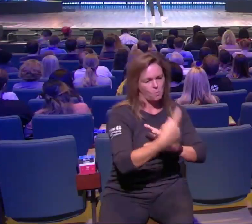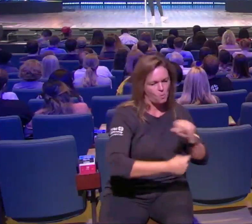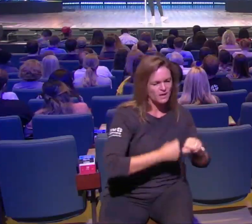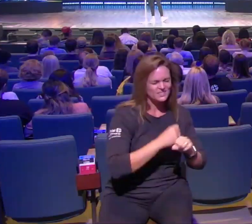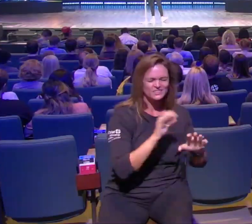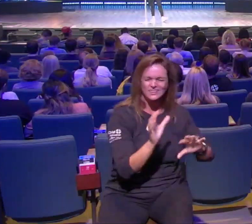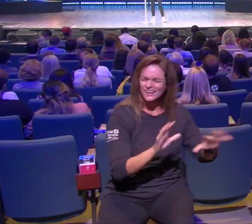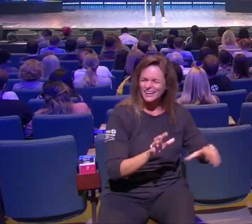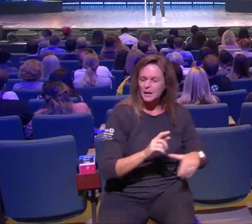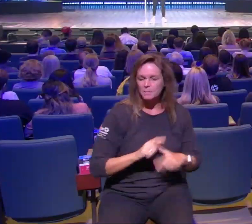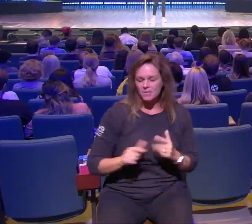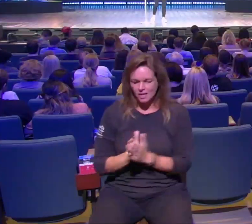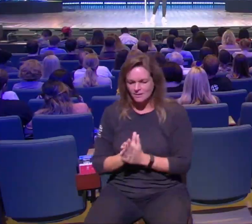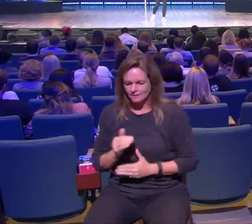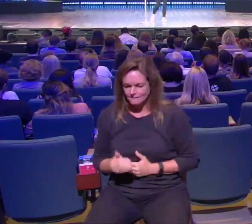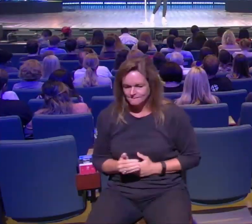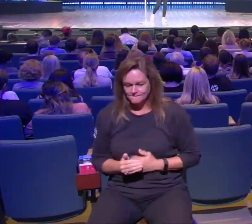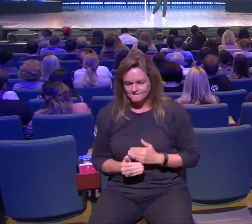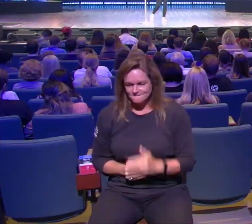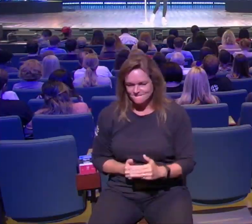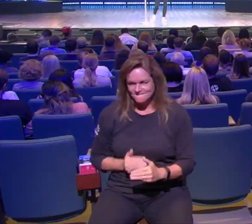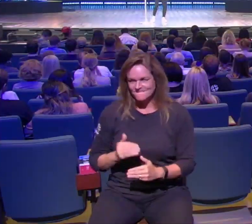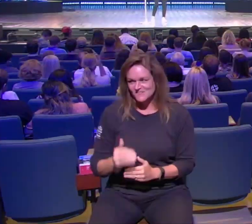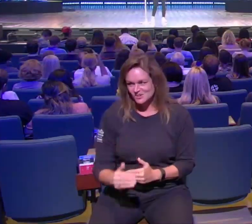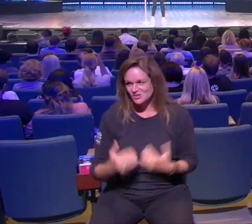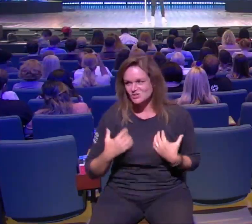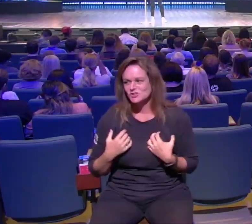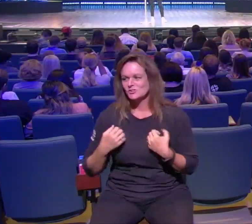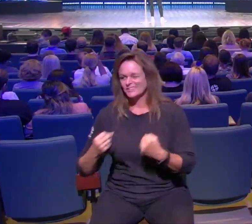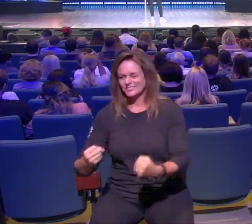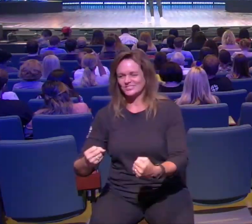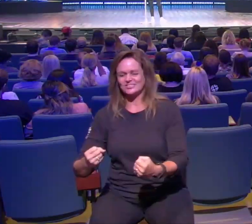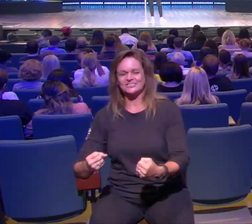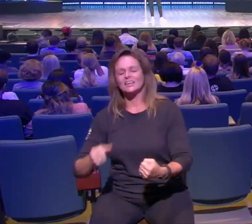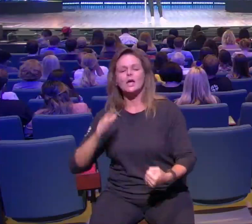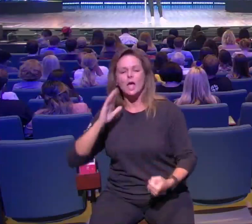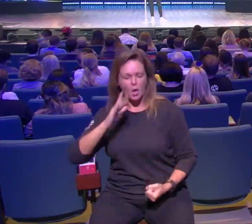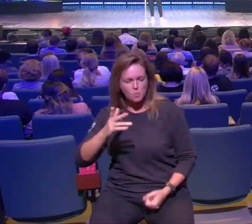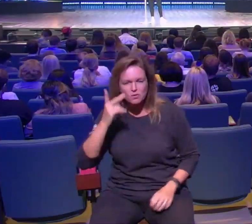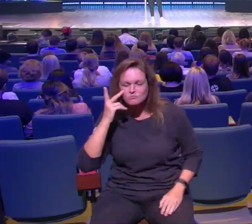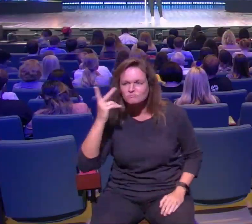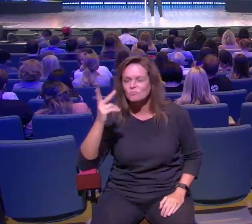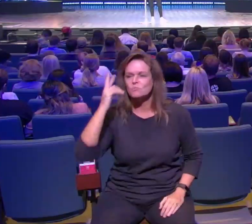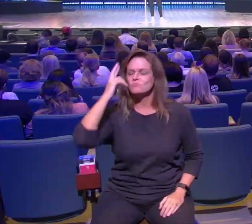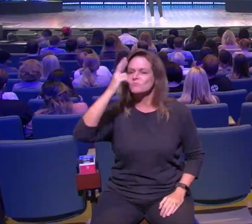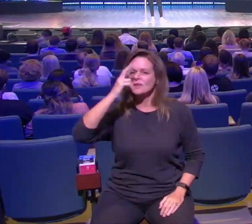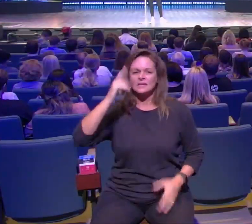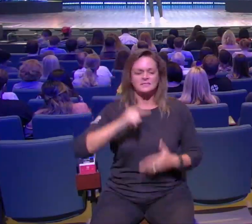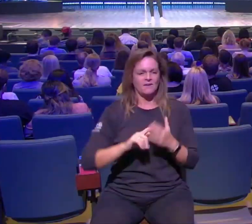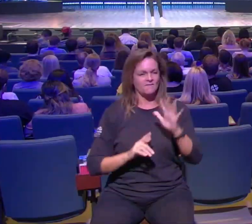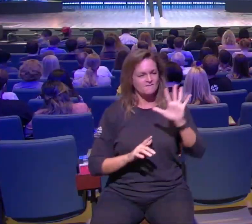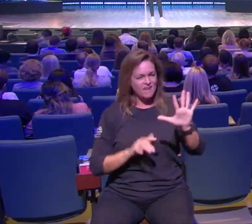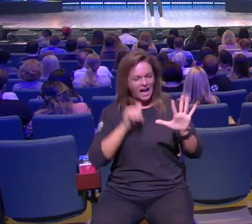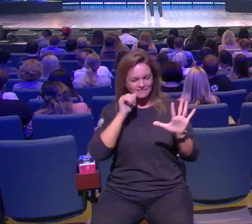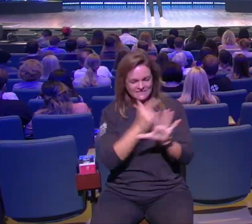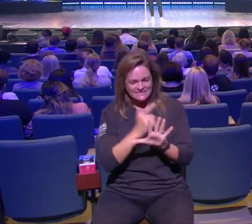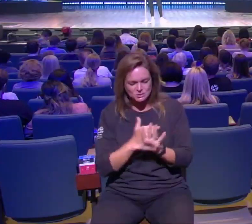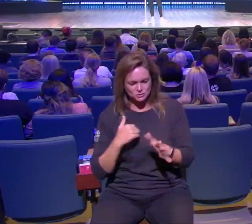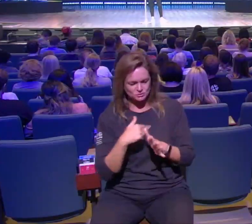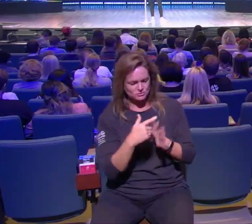hardest. And it always takes the most courage. If you look at the story, it says that these five sisters came before